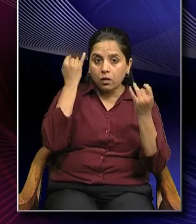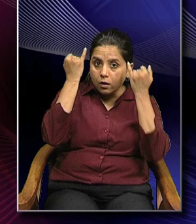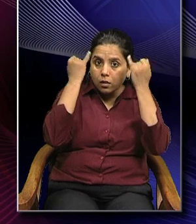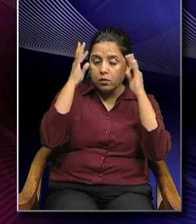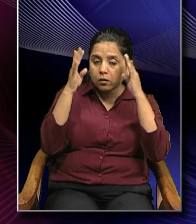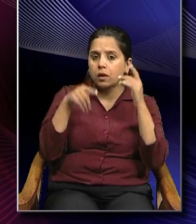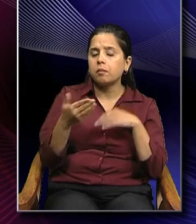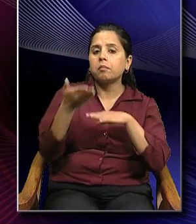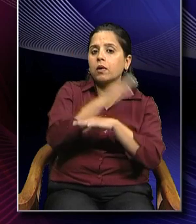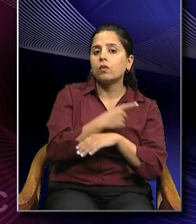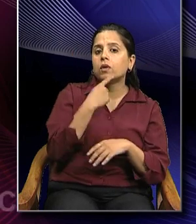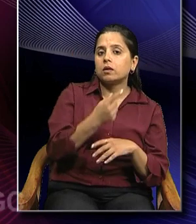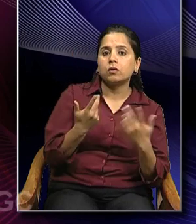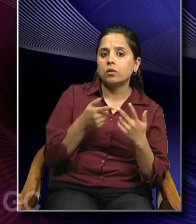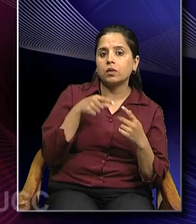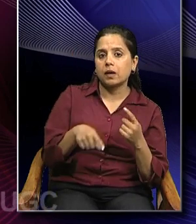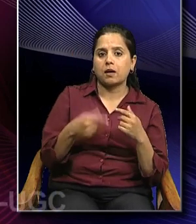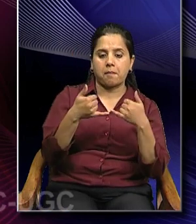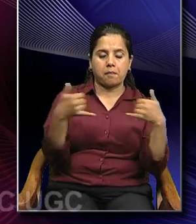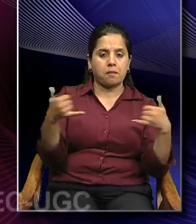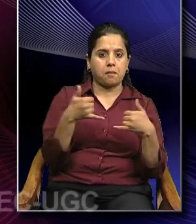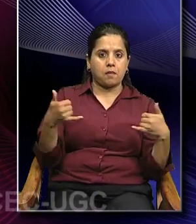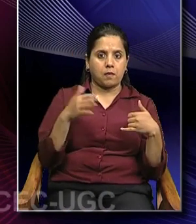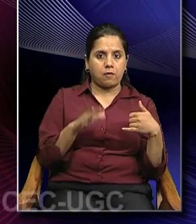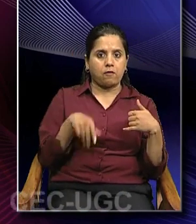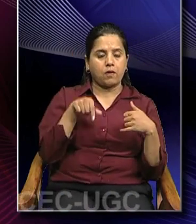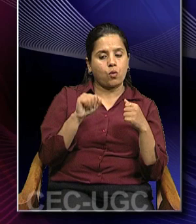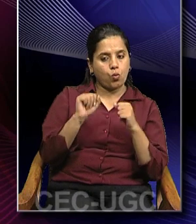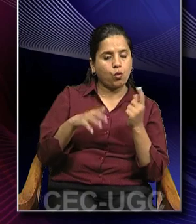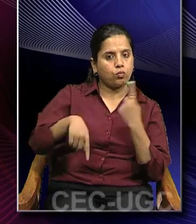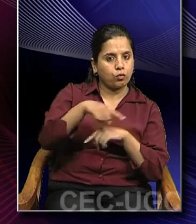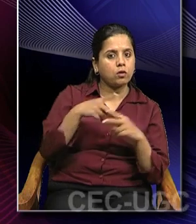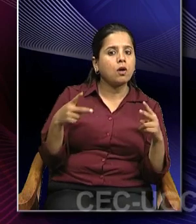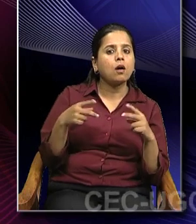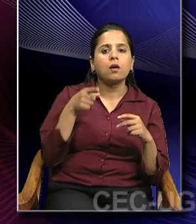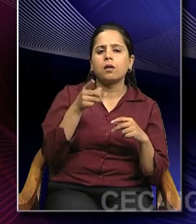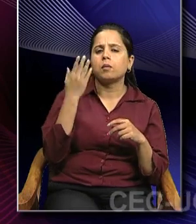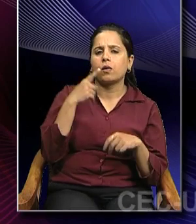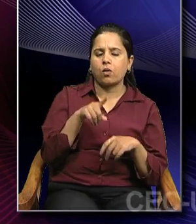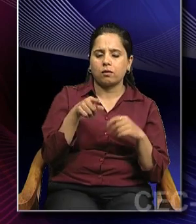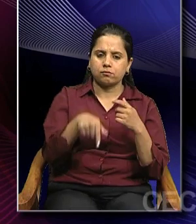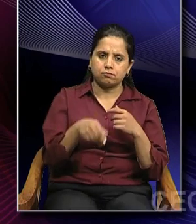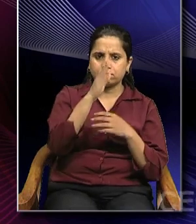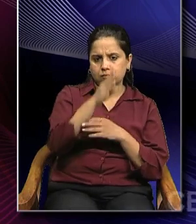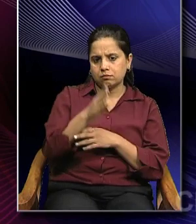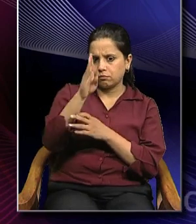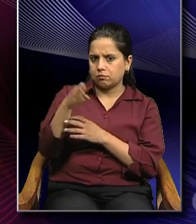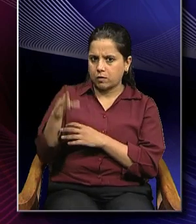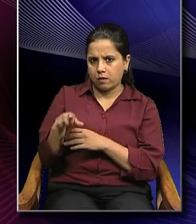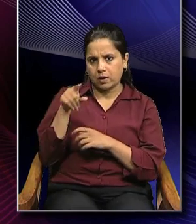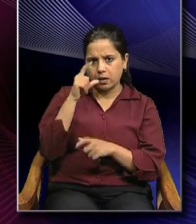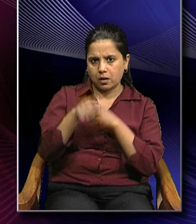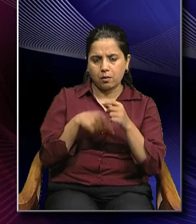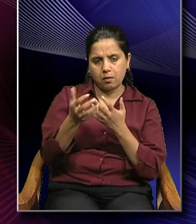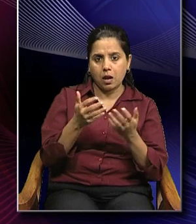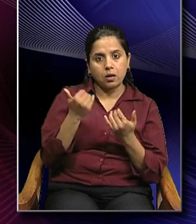earlier supposed to be within the boundaries of a factory, it was once vertical from companies to the market,